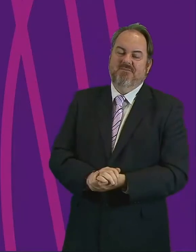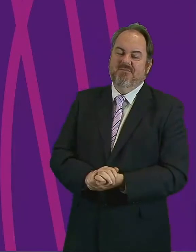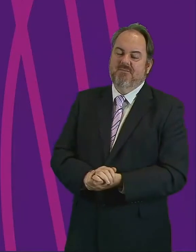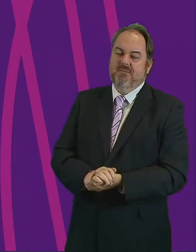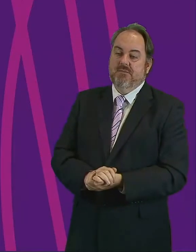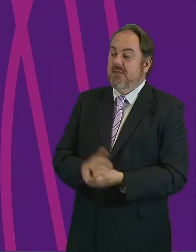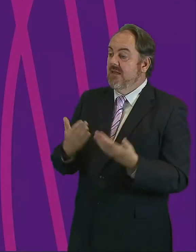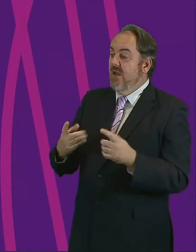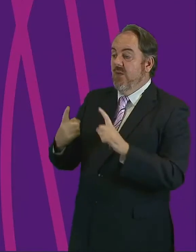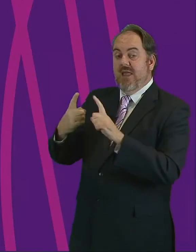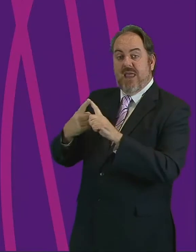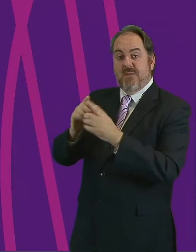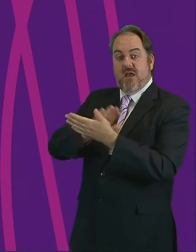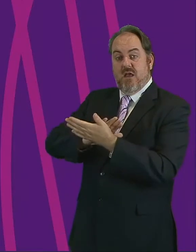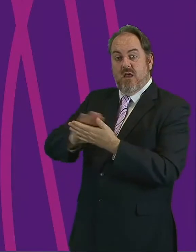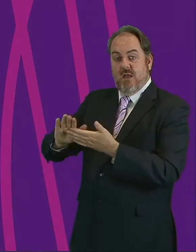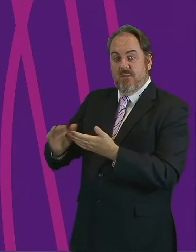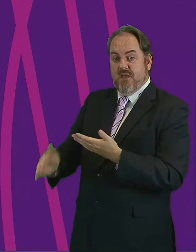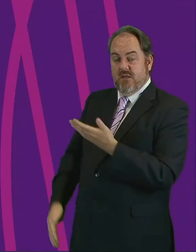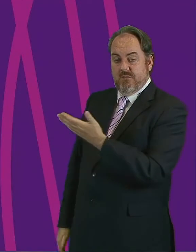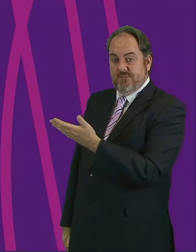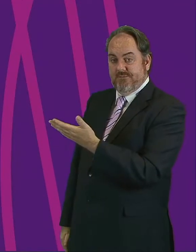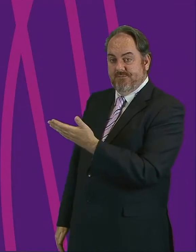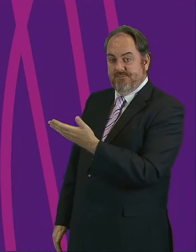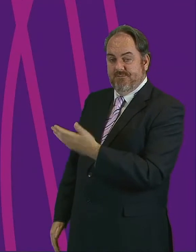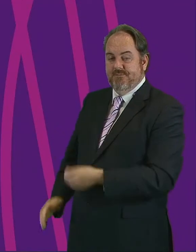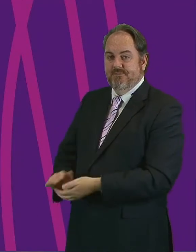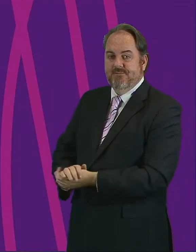Emma Harper, followed by Alexander Burnett.